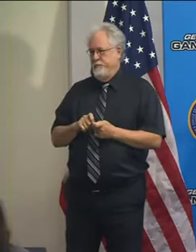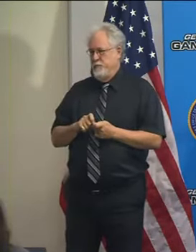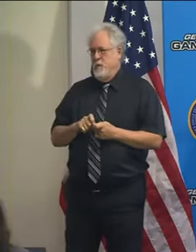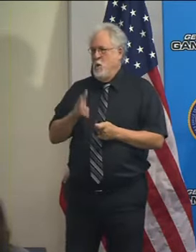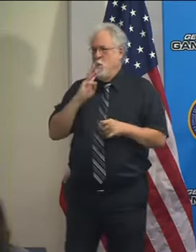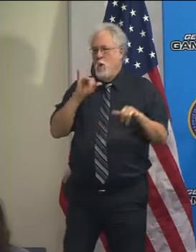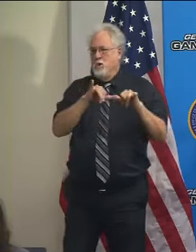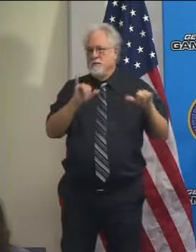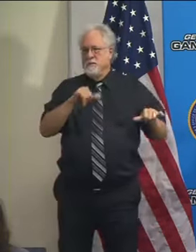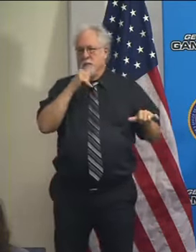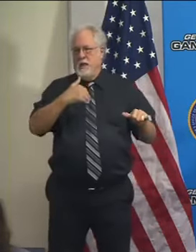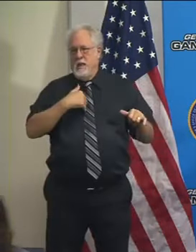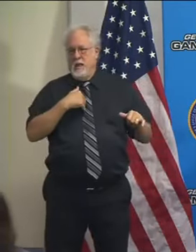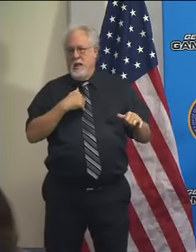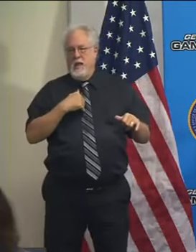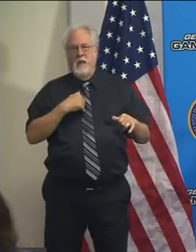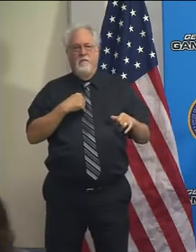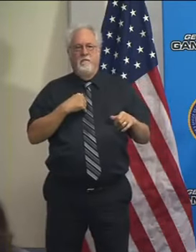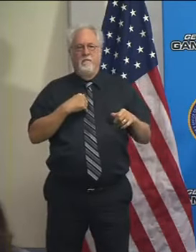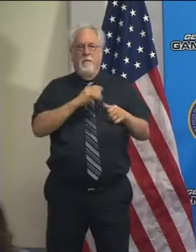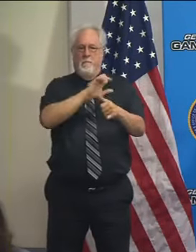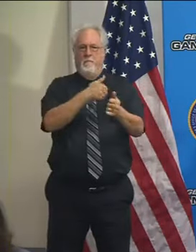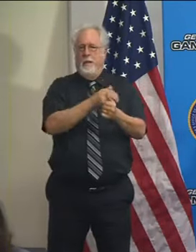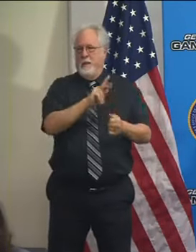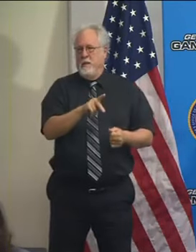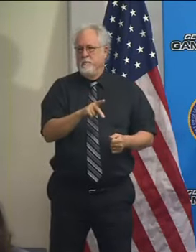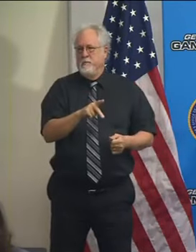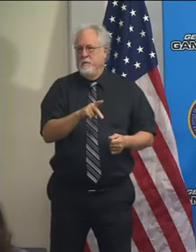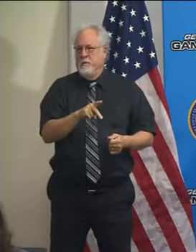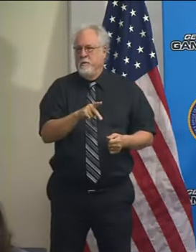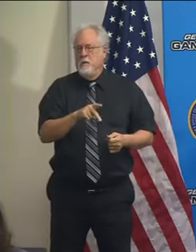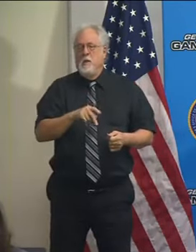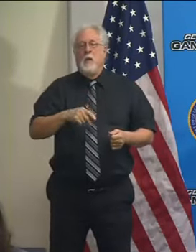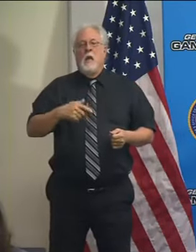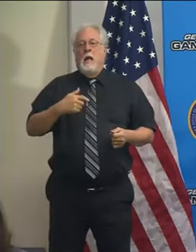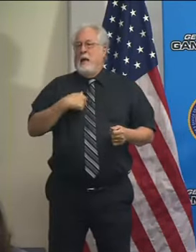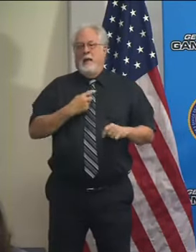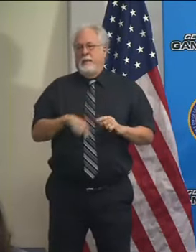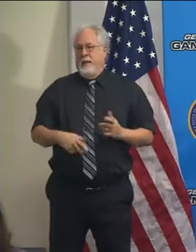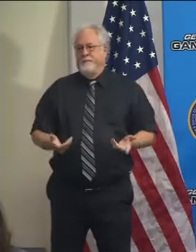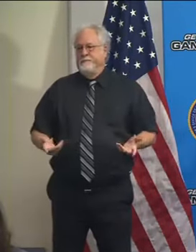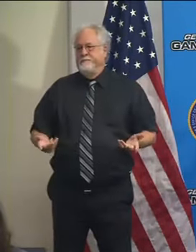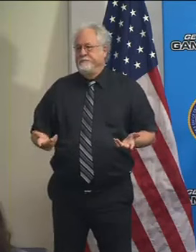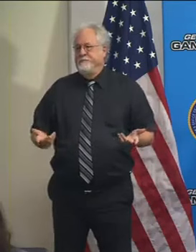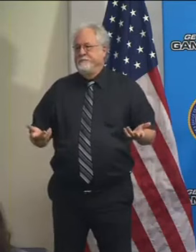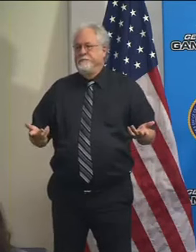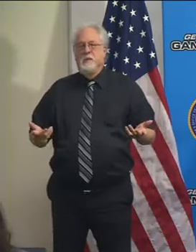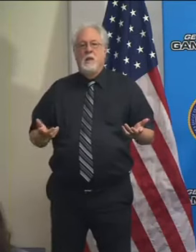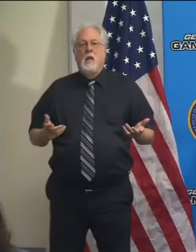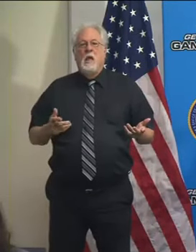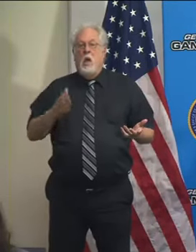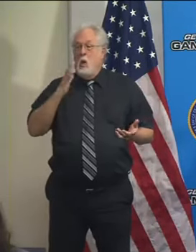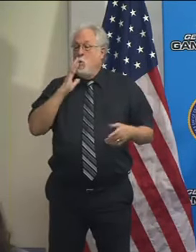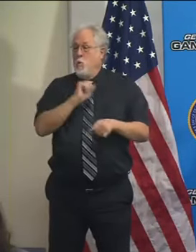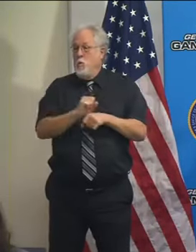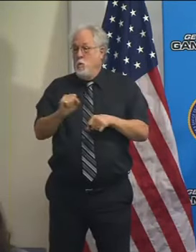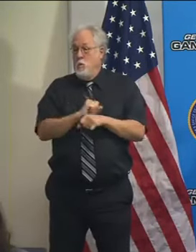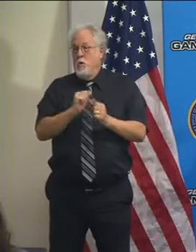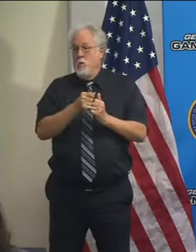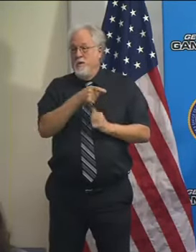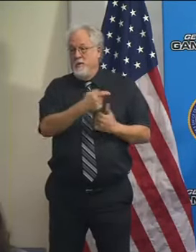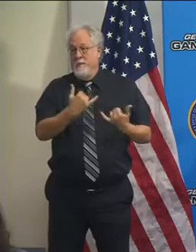water system didn't have an on-site generator. I just can't. I can't. If we're working with them